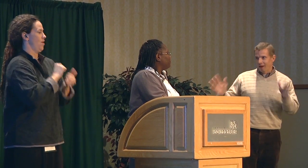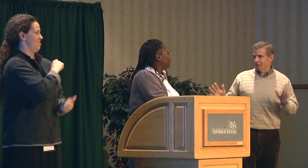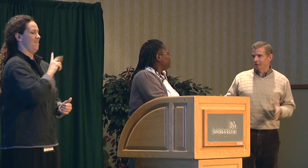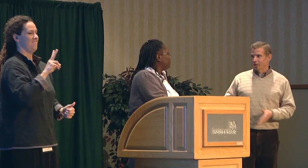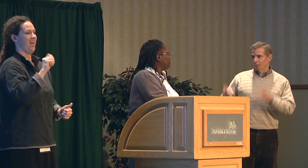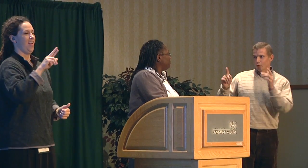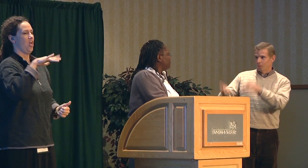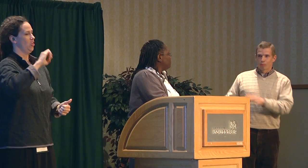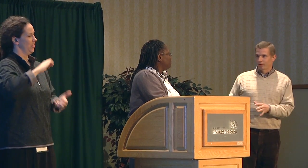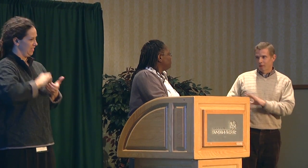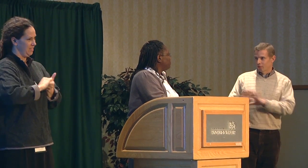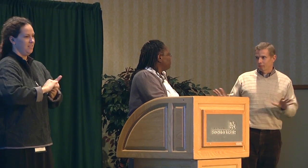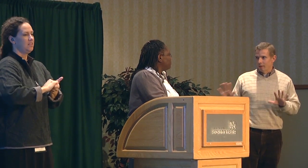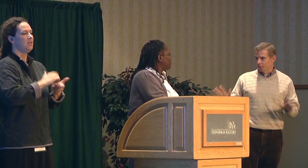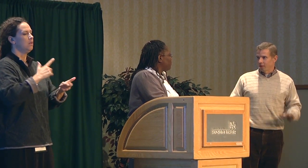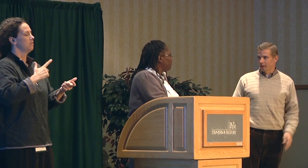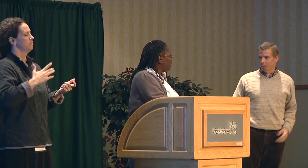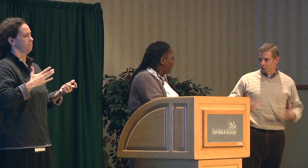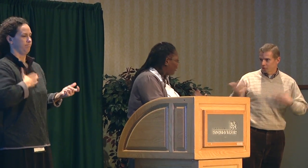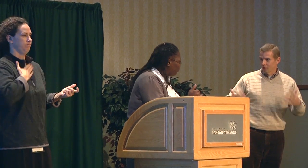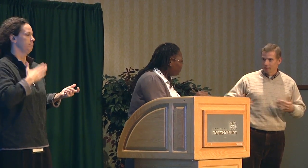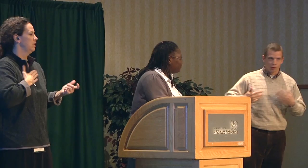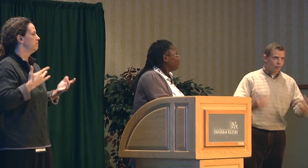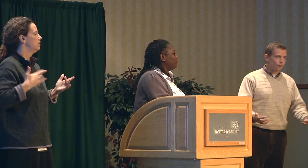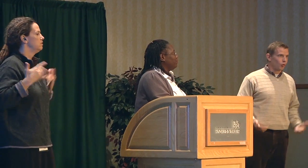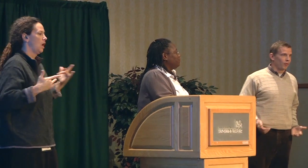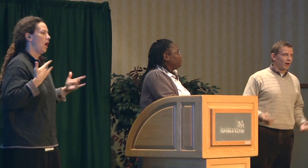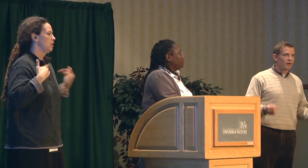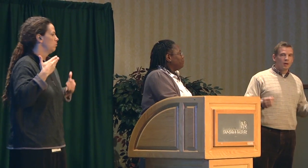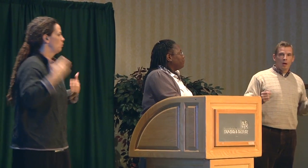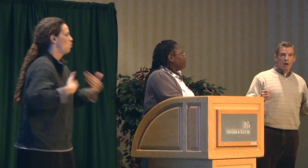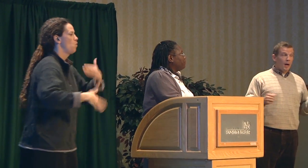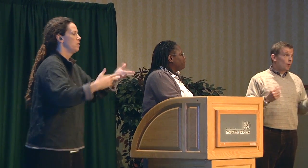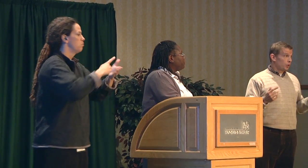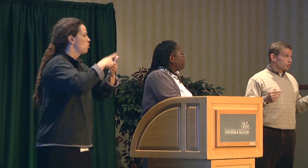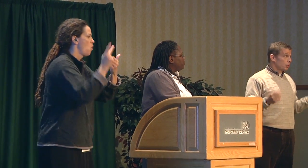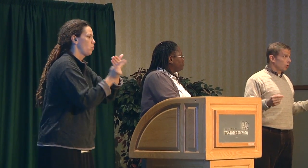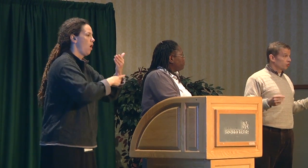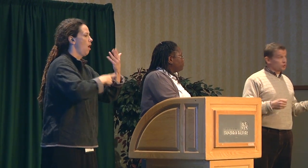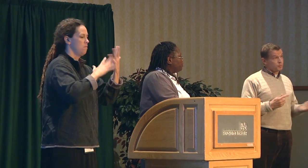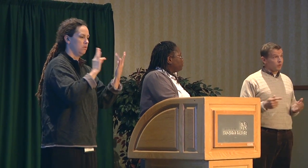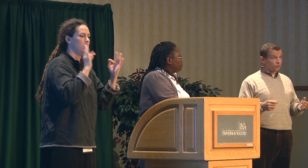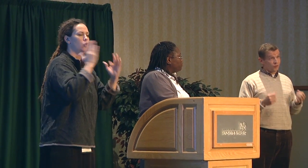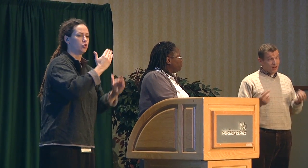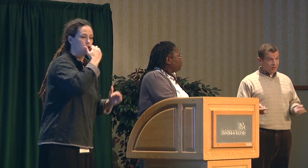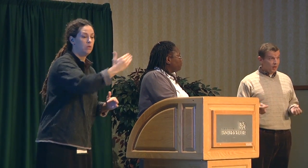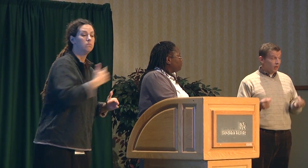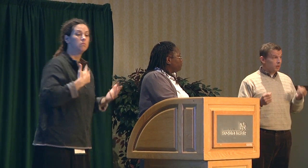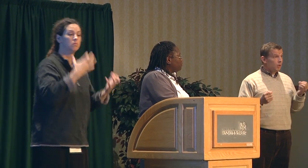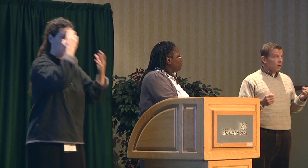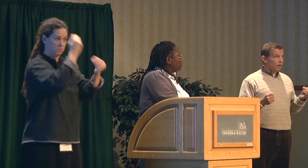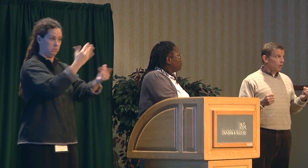are fantastic, and the program you're putting together is outstanding. I'm so excited that you're moving forward with that. I wanted to share some experiences that